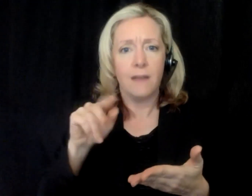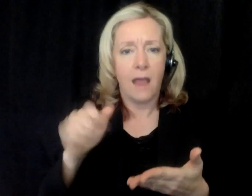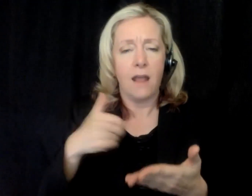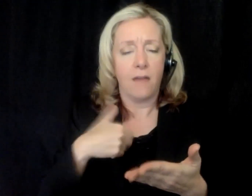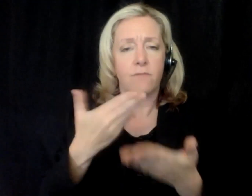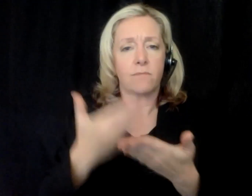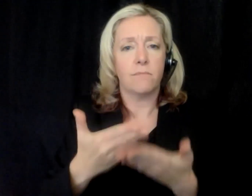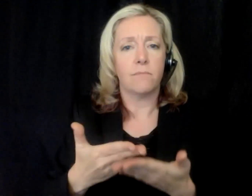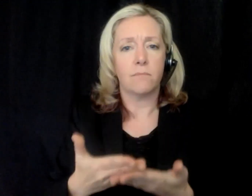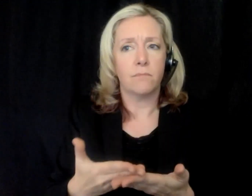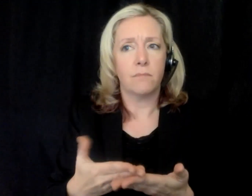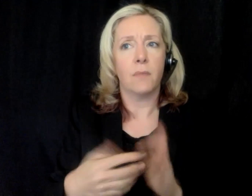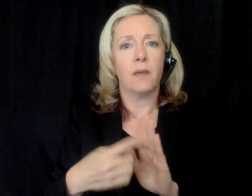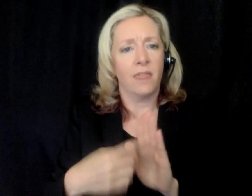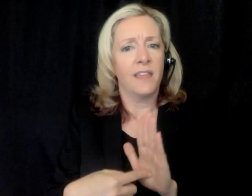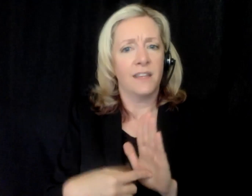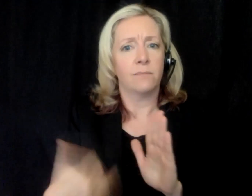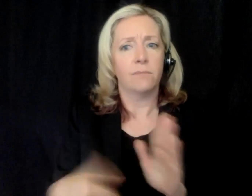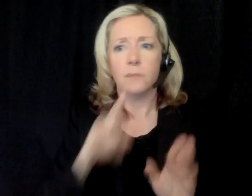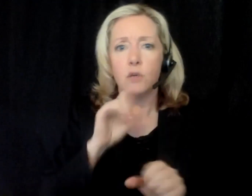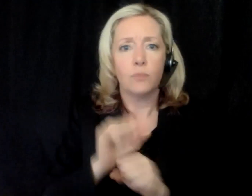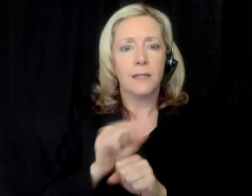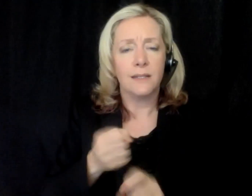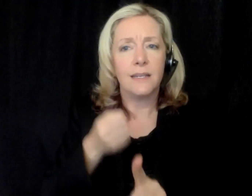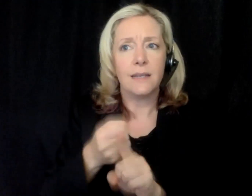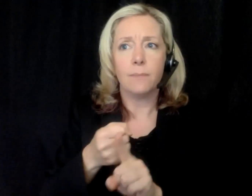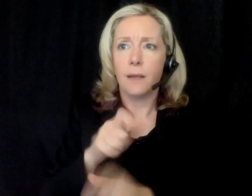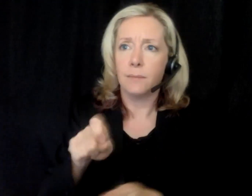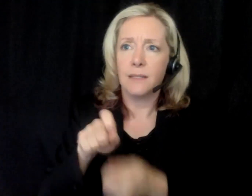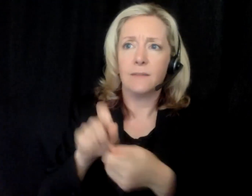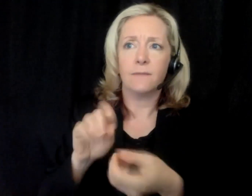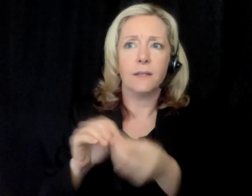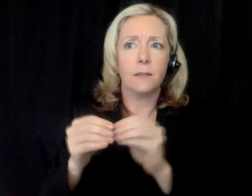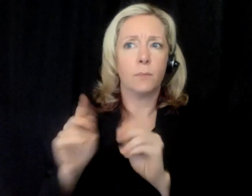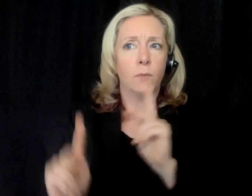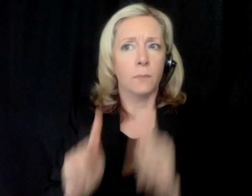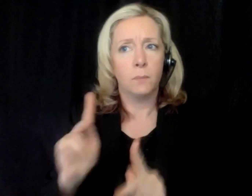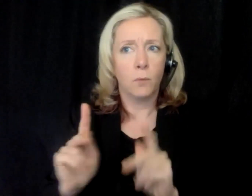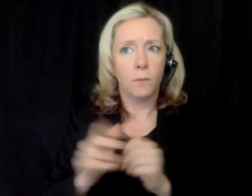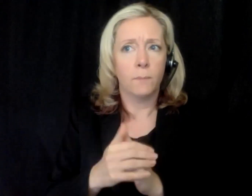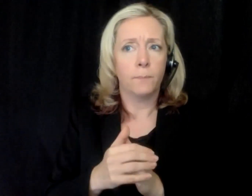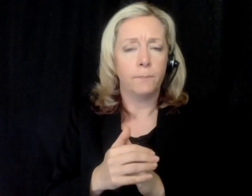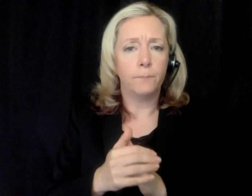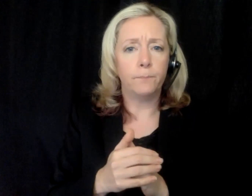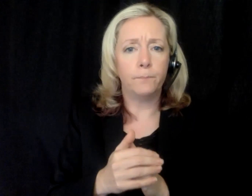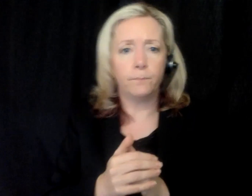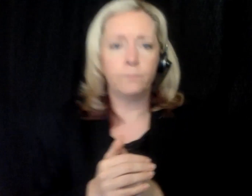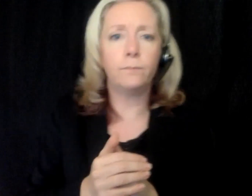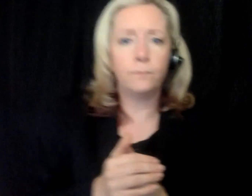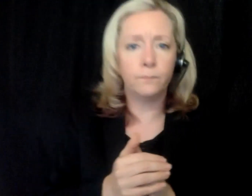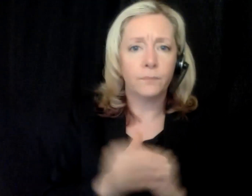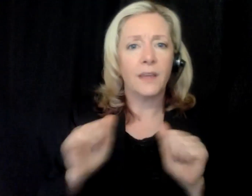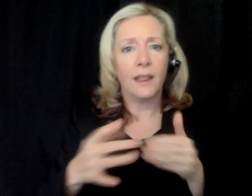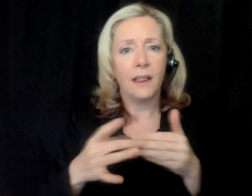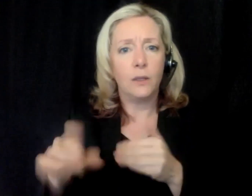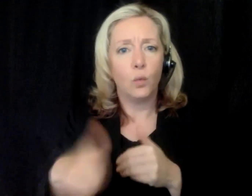what, this is real and it impacts X amount of the people, differently, and it leads to these other